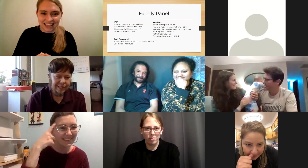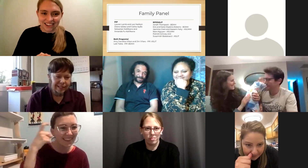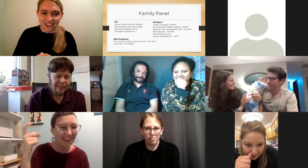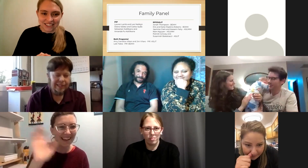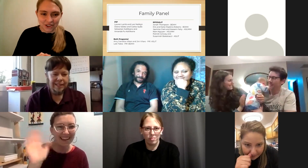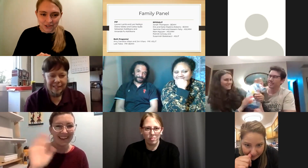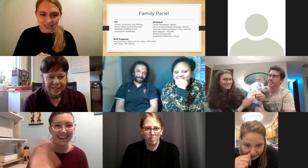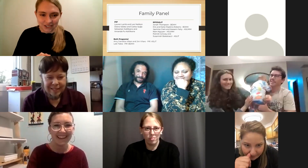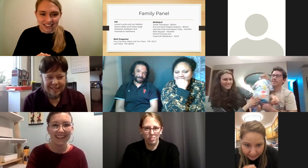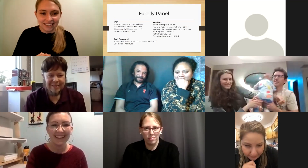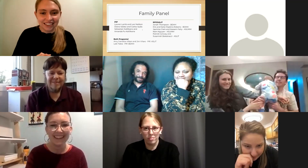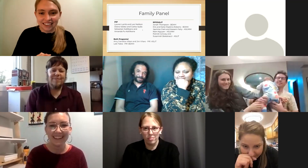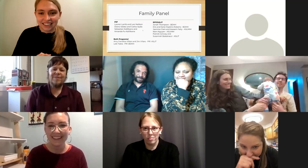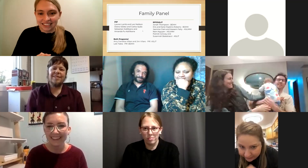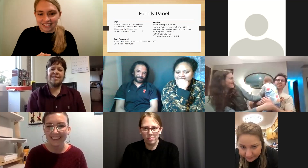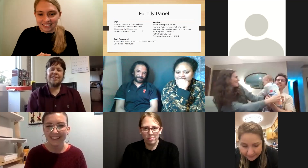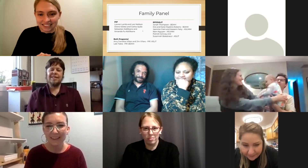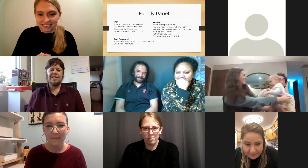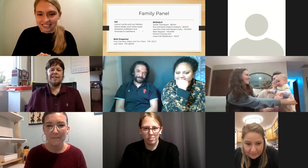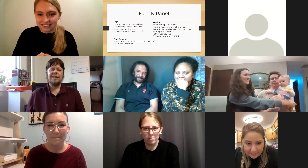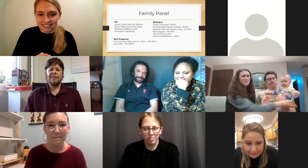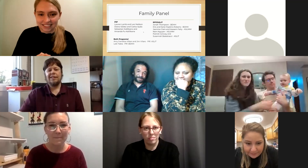Jonah's saying, oh, so cute.